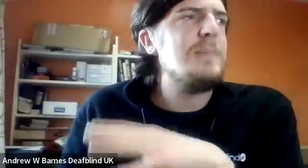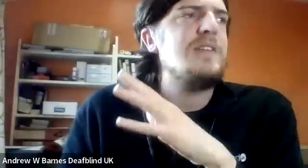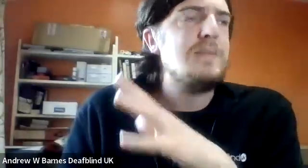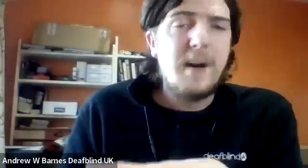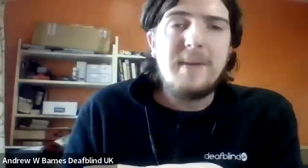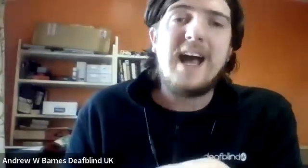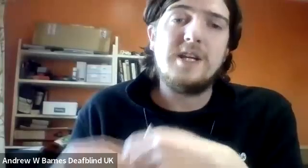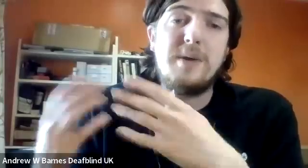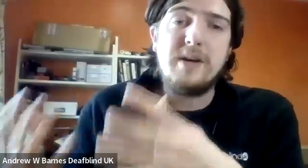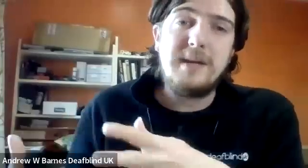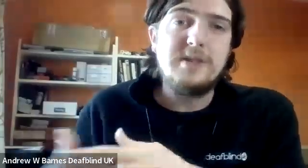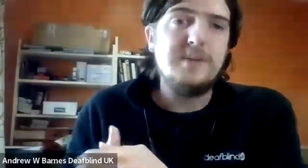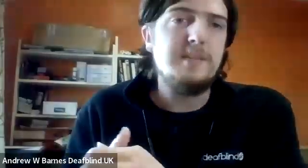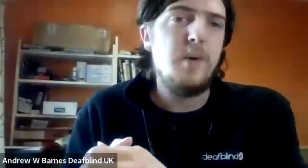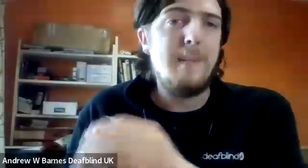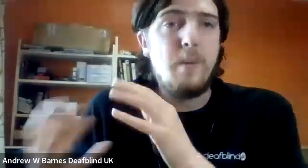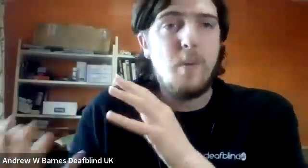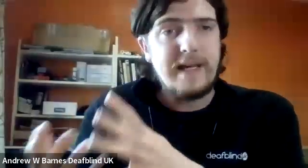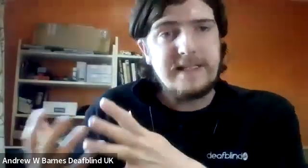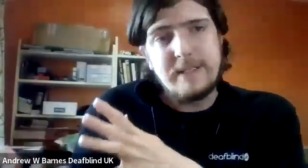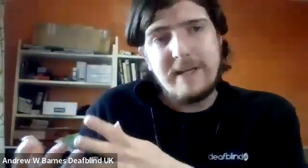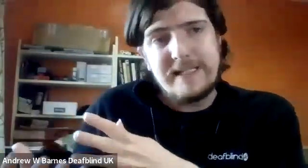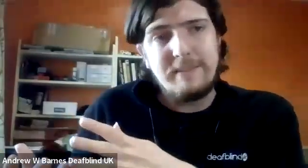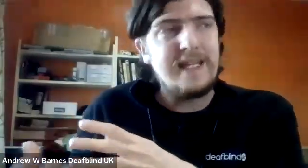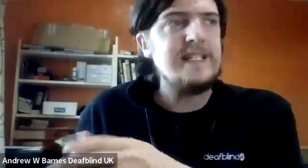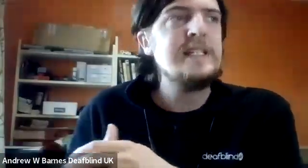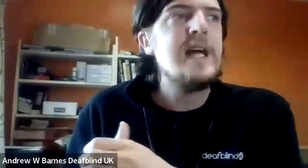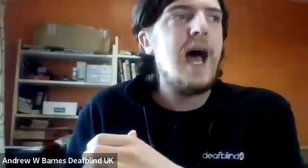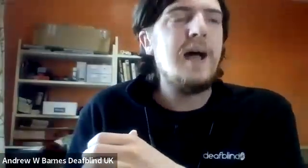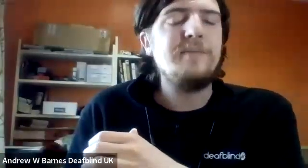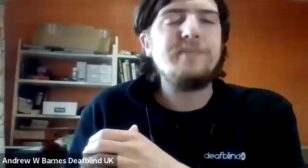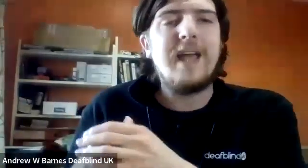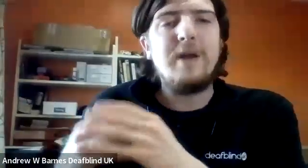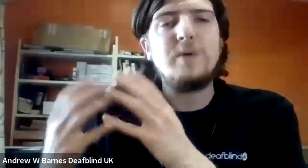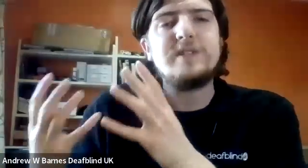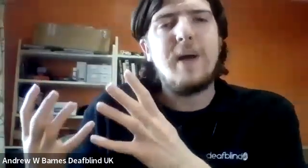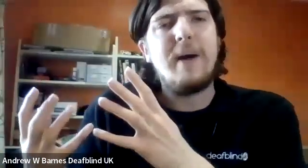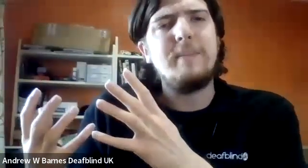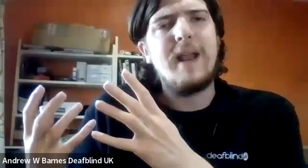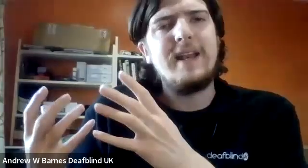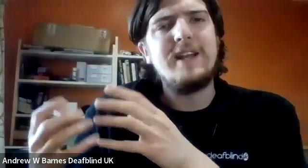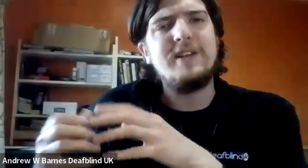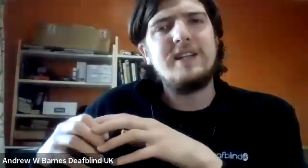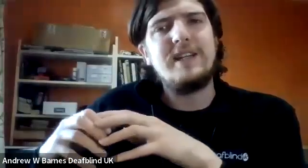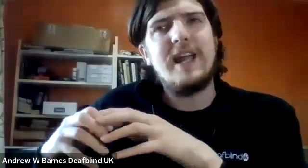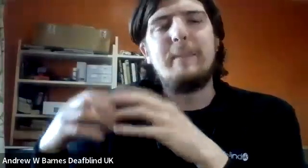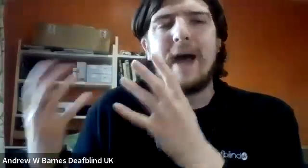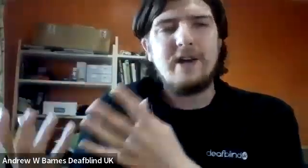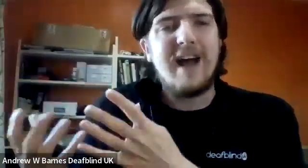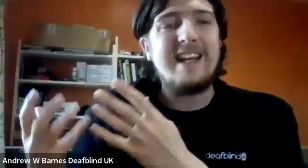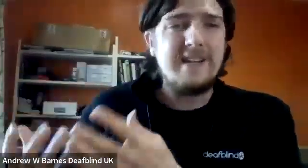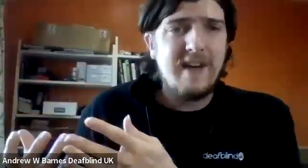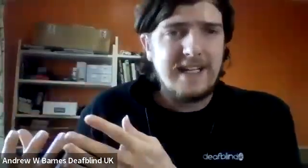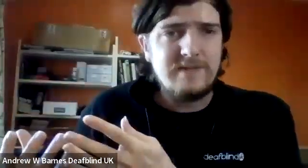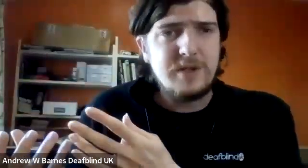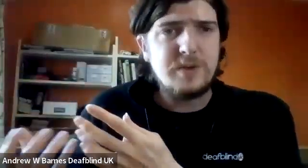clarification to members of the public and as well the people that we support about what hidden disability mean, and also how the impact